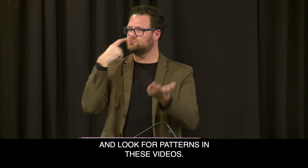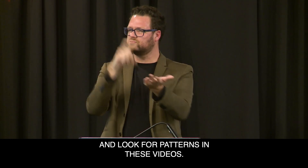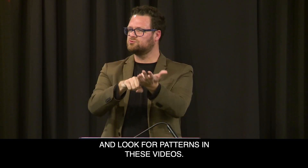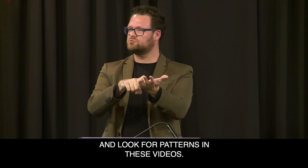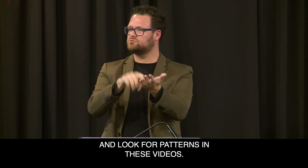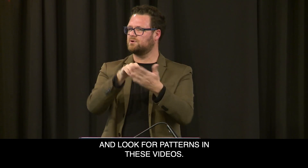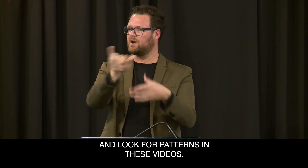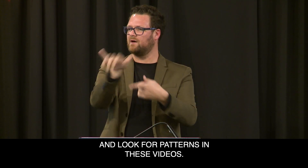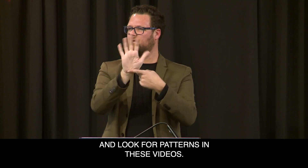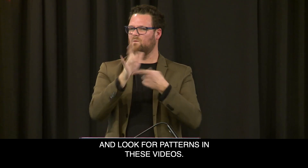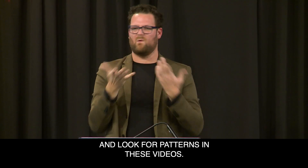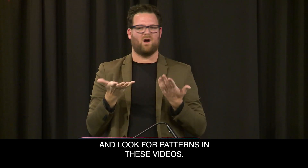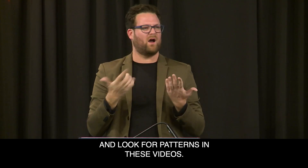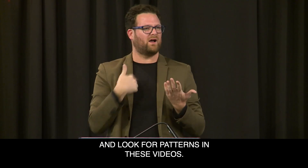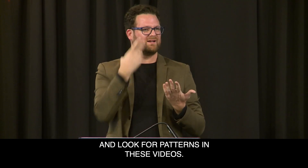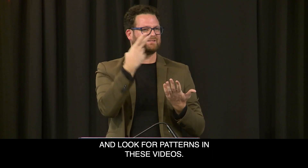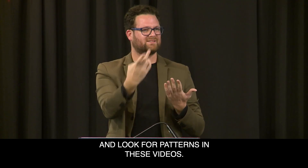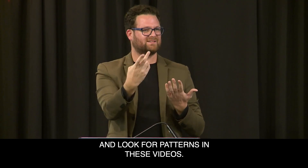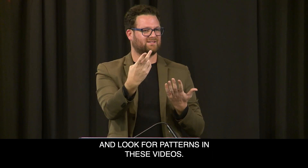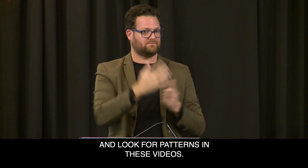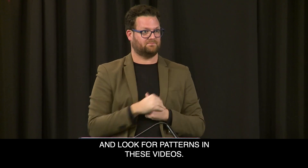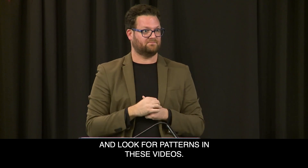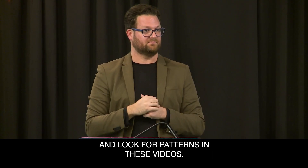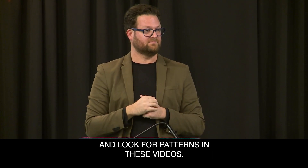and look for patterns in these videos.